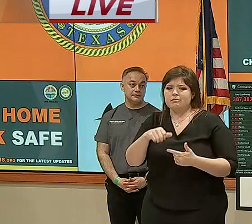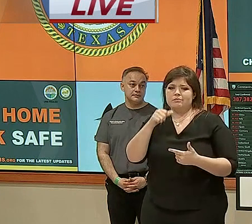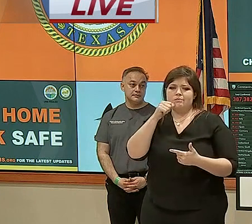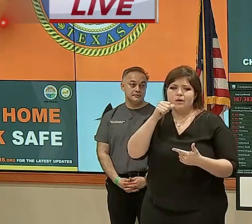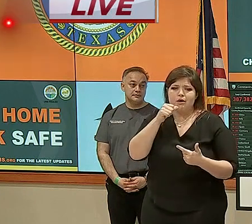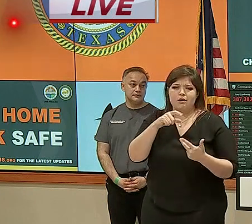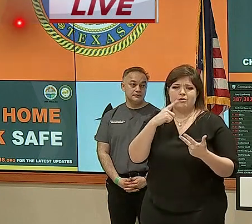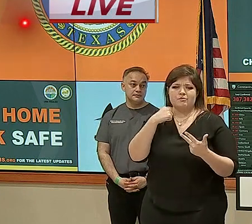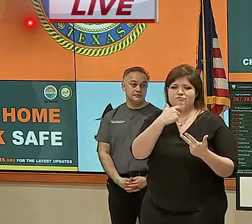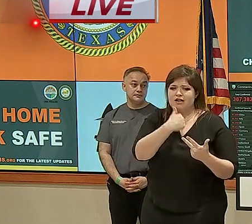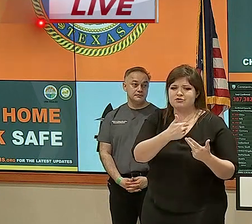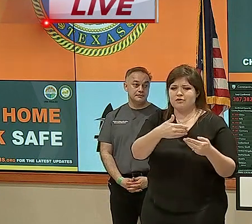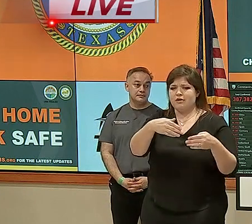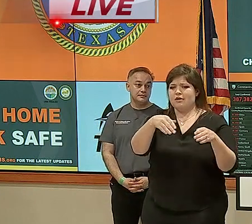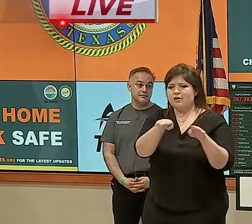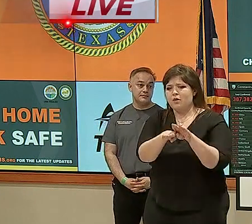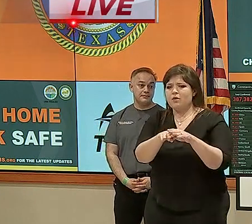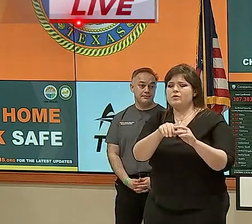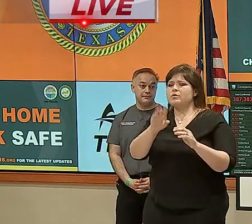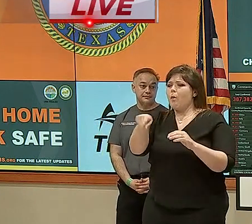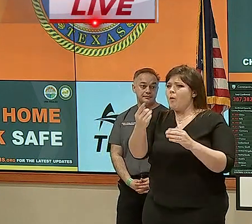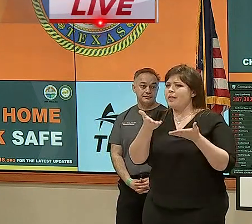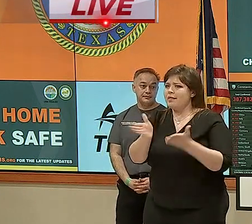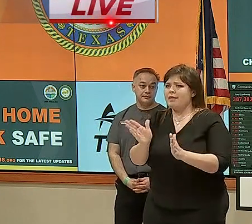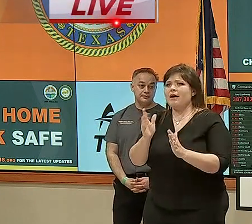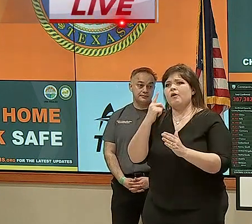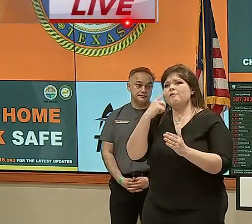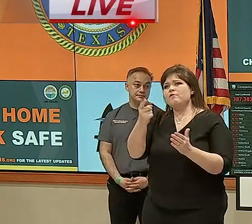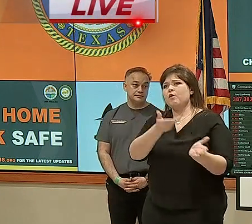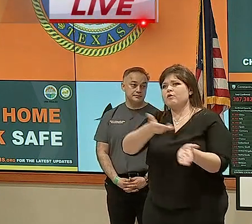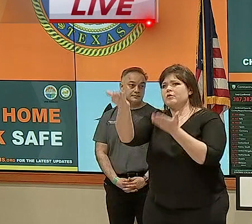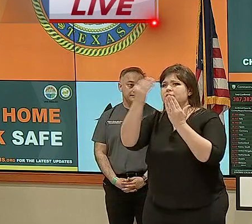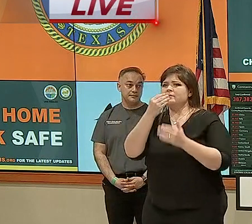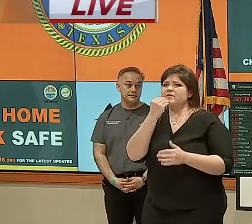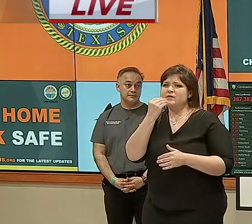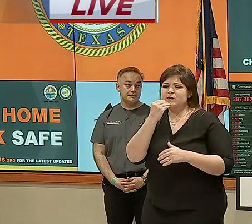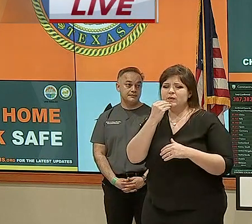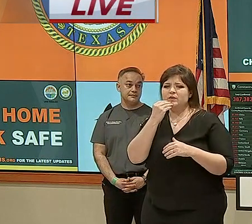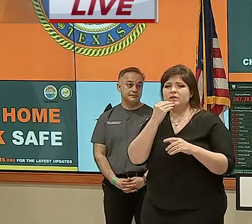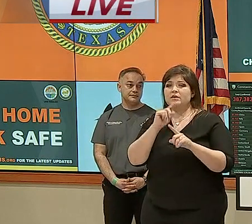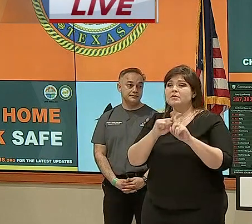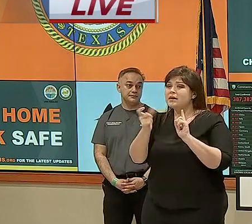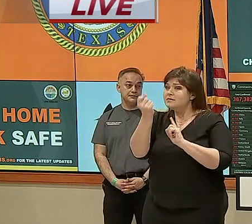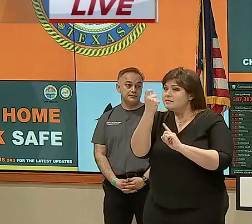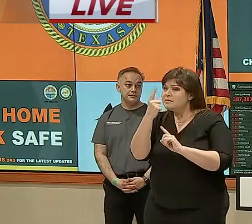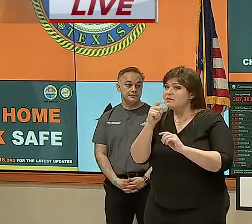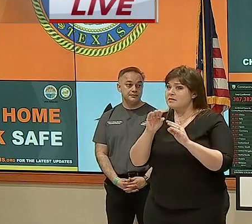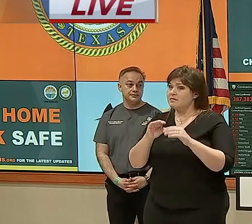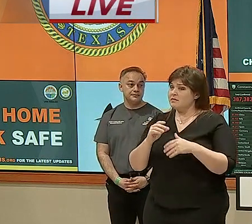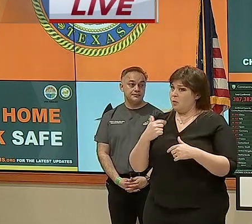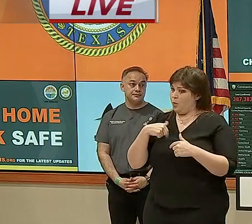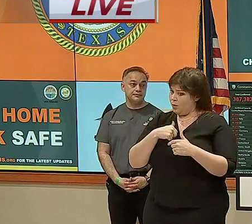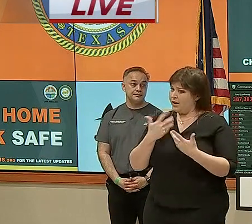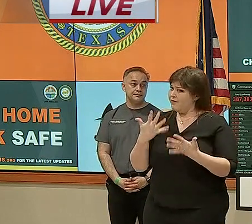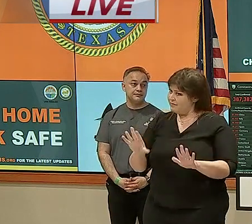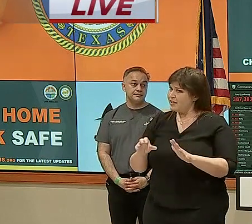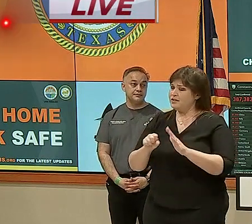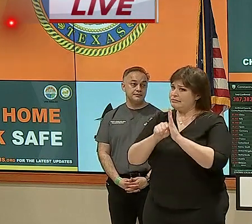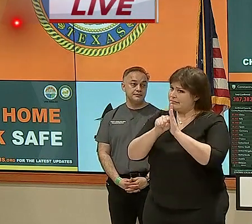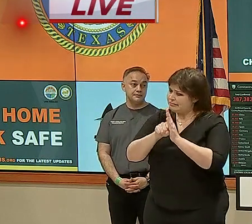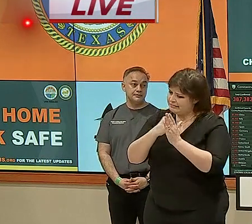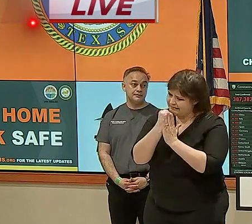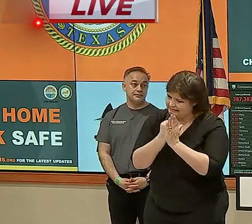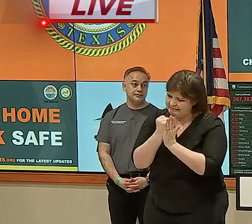to serve only takeout and delivery. But the message is clear. You must stay at home to help blunt